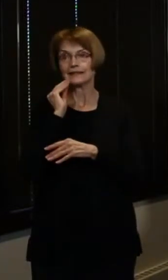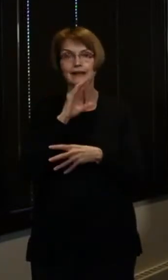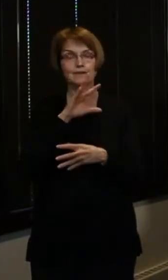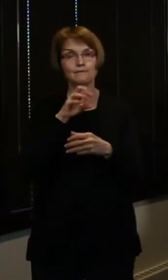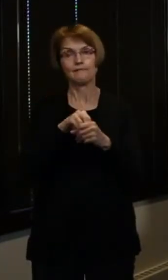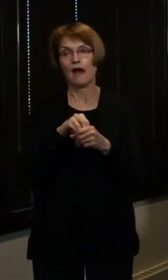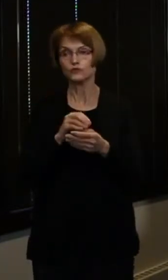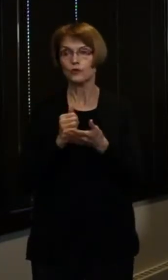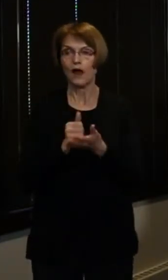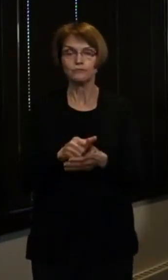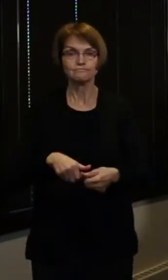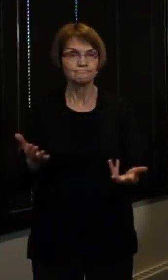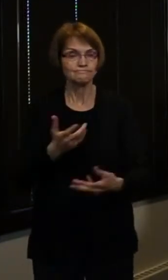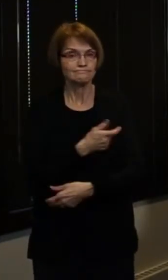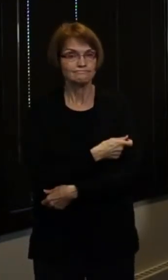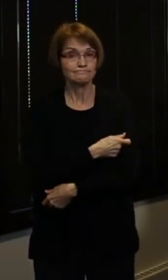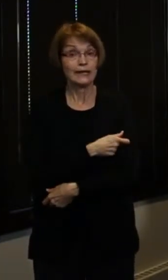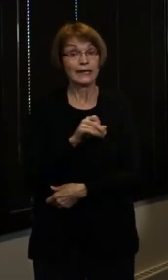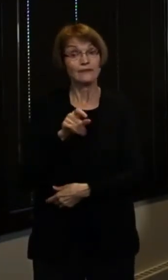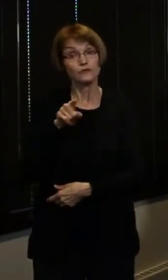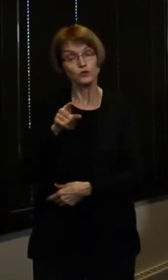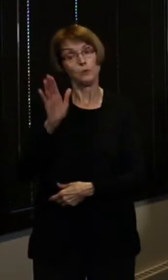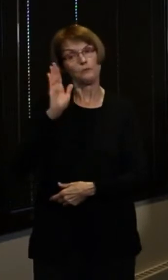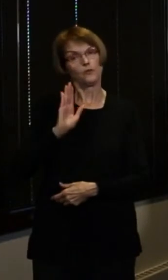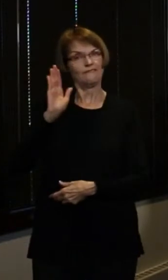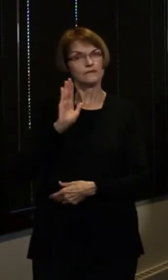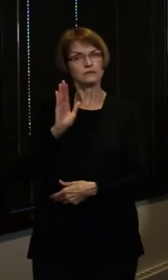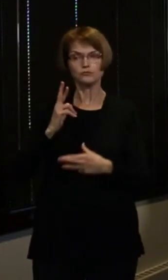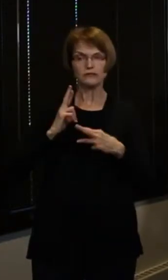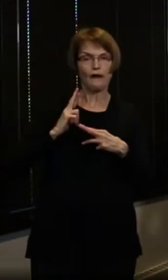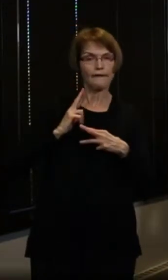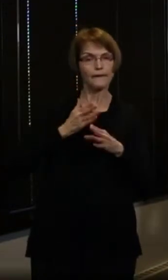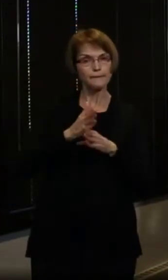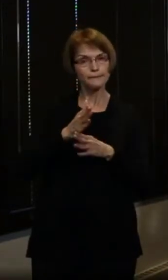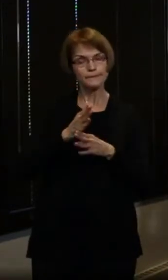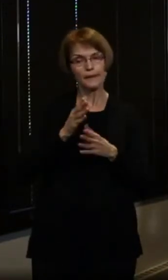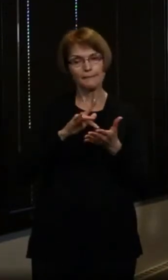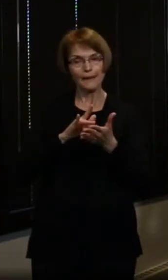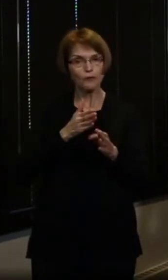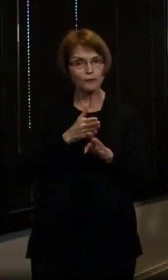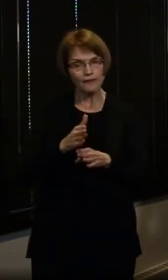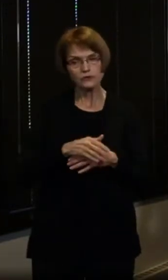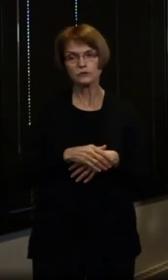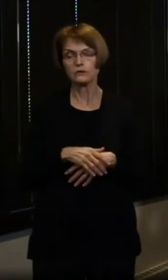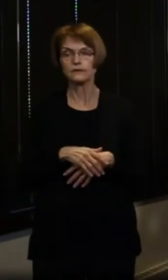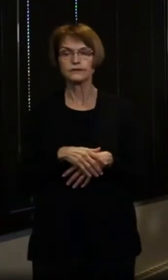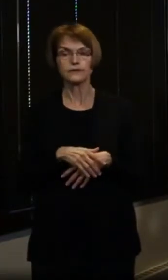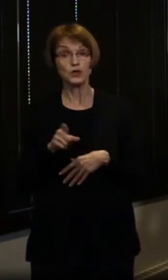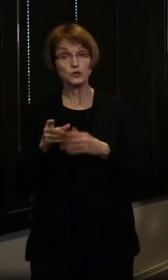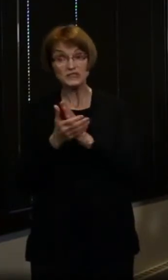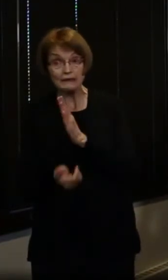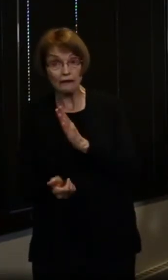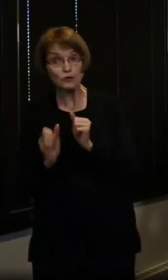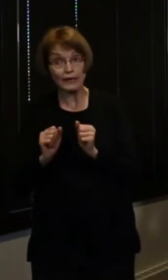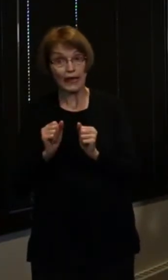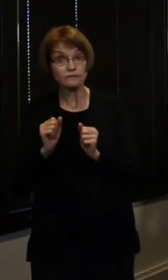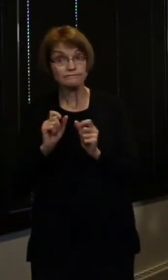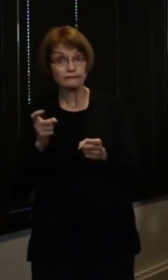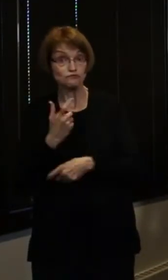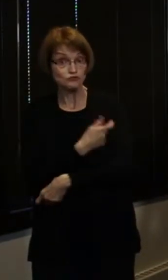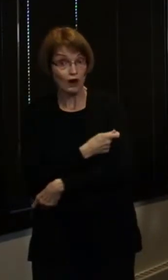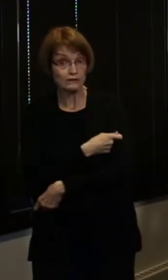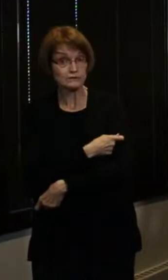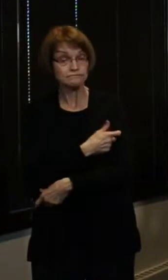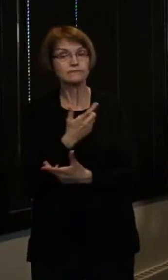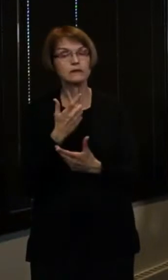in things like that. So if you have the time, if you're retired or can donate your skills, please do